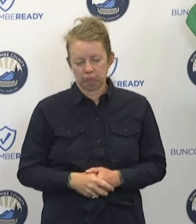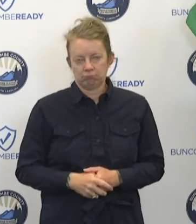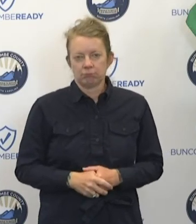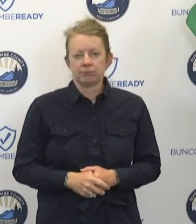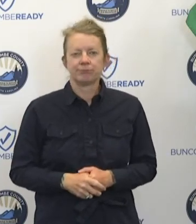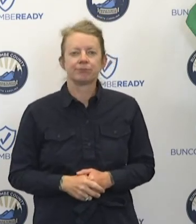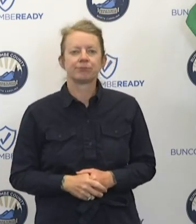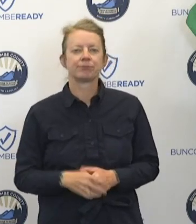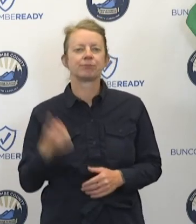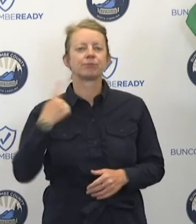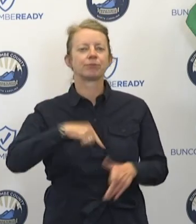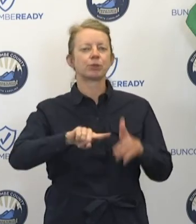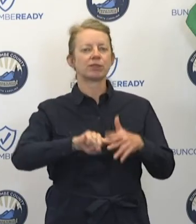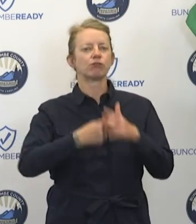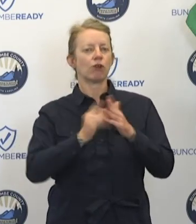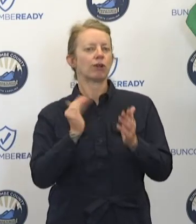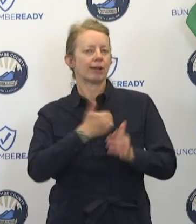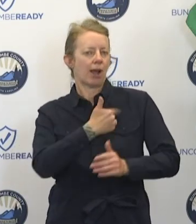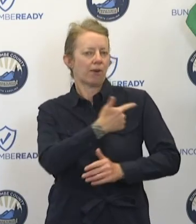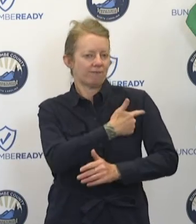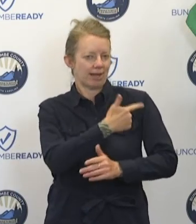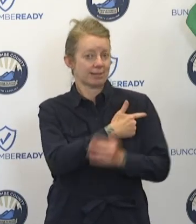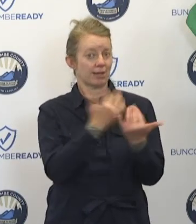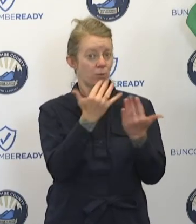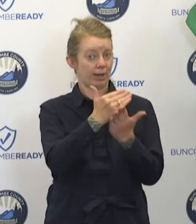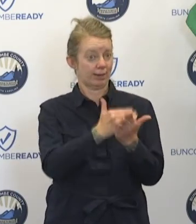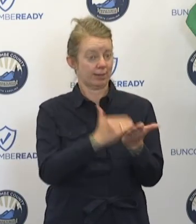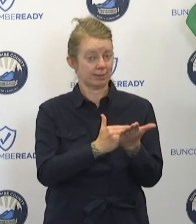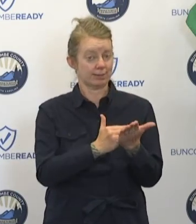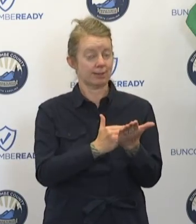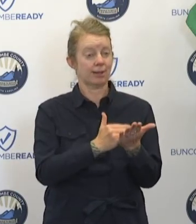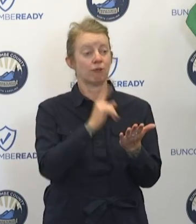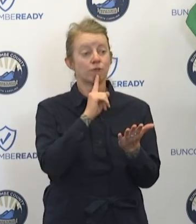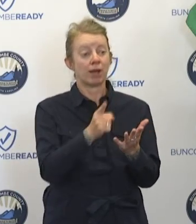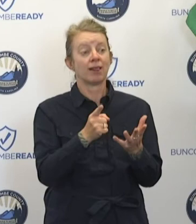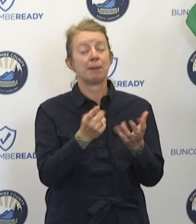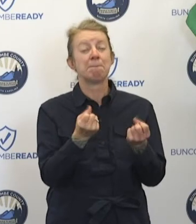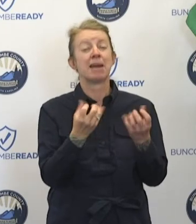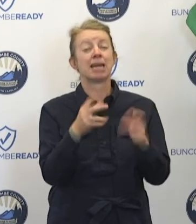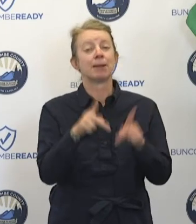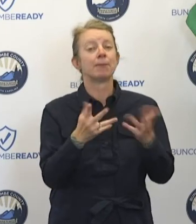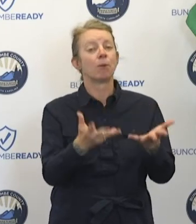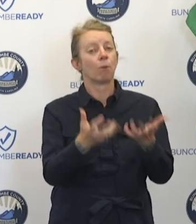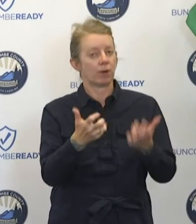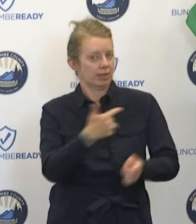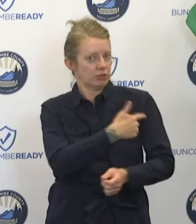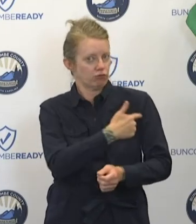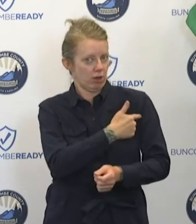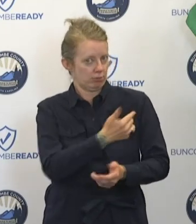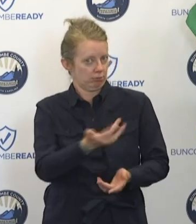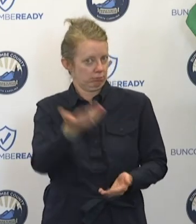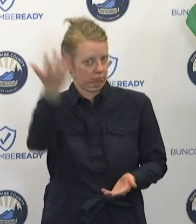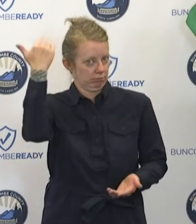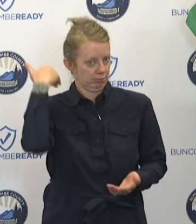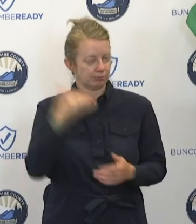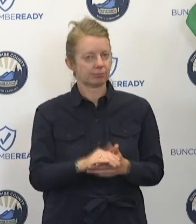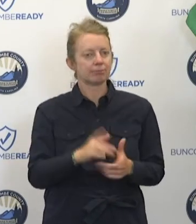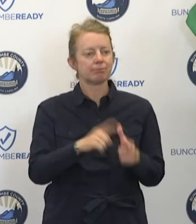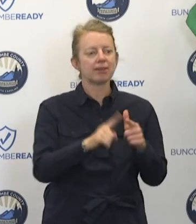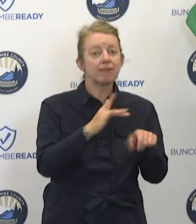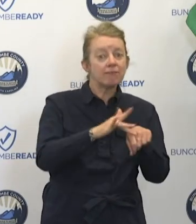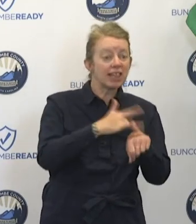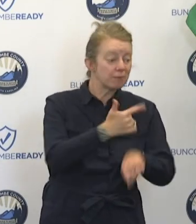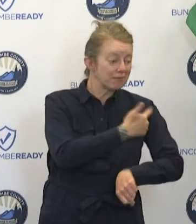When we first launched our vaccine waitlist, there was a very high level of demand for vaccine, but a much smaller